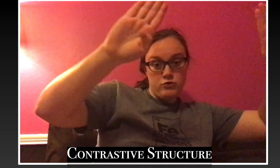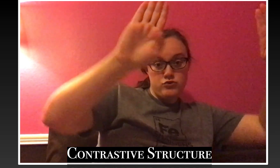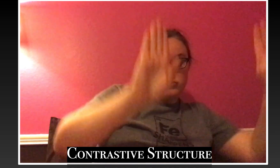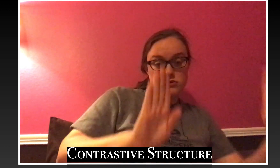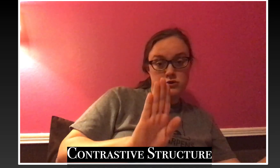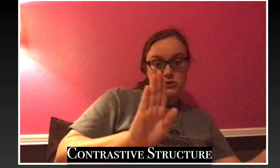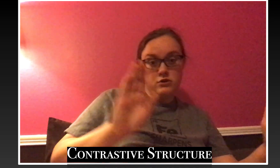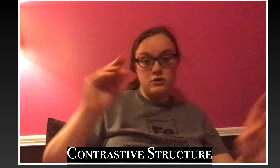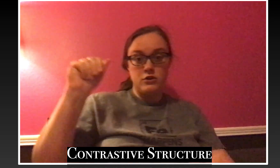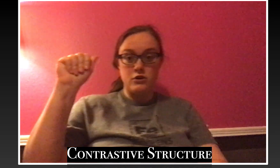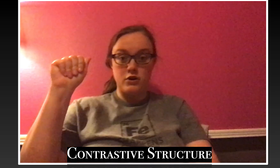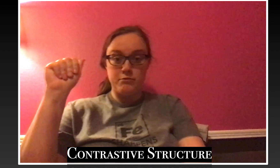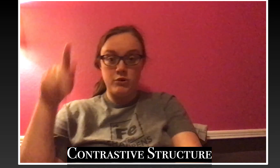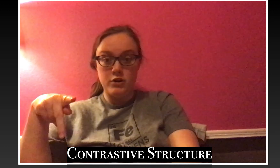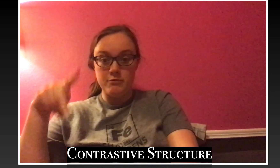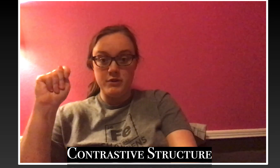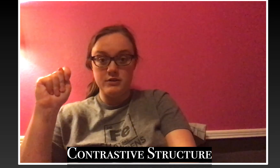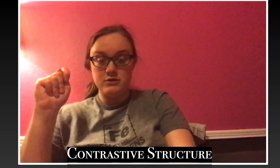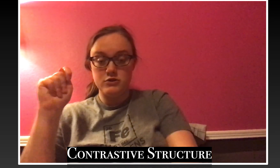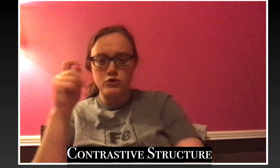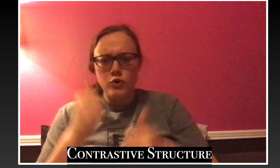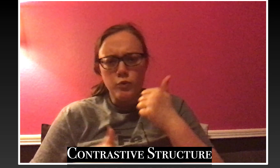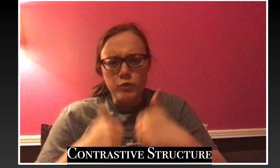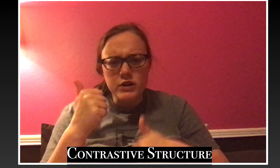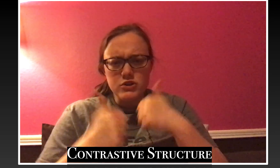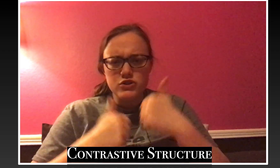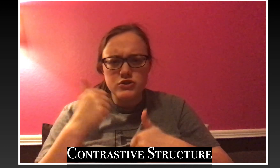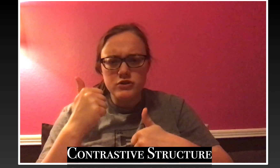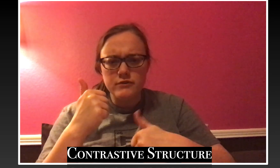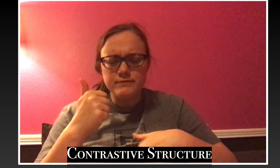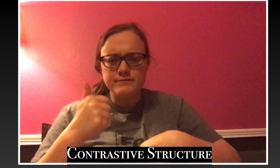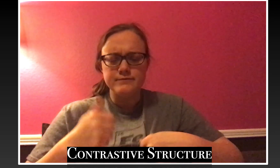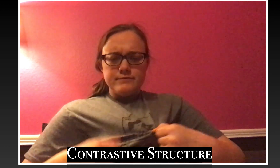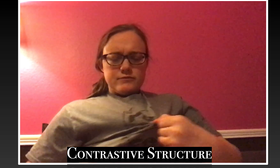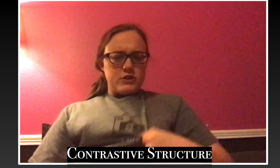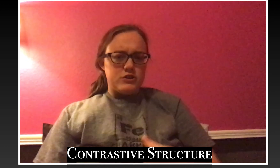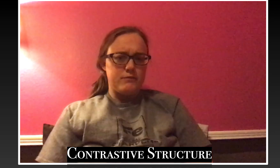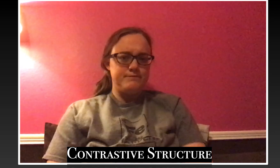house, apartment, which. Good job.